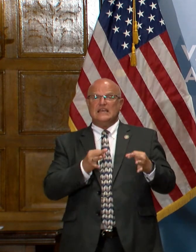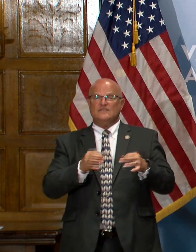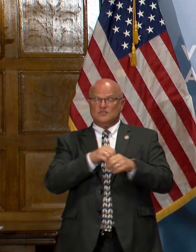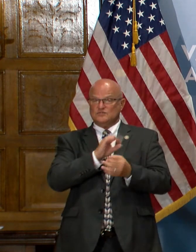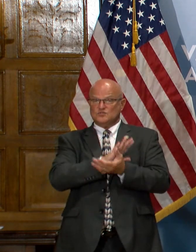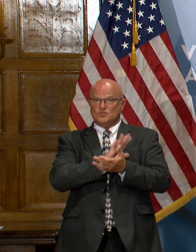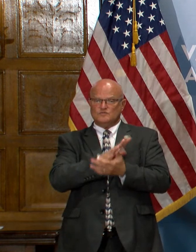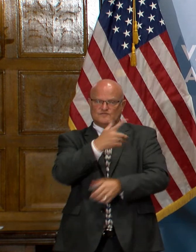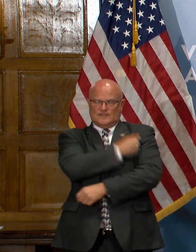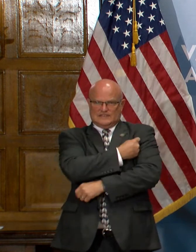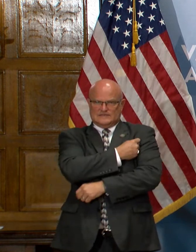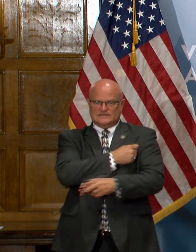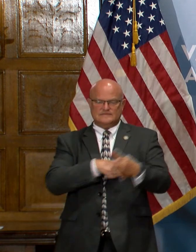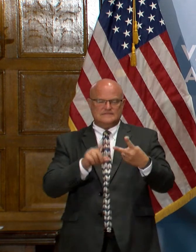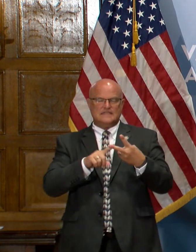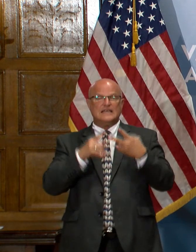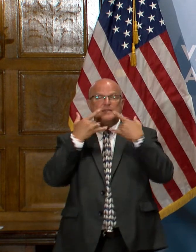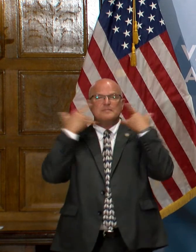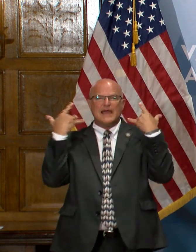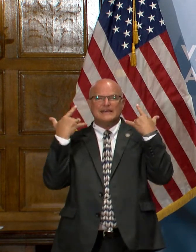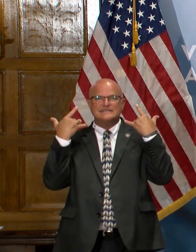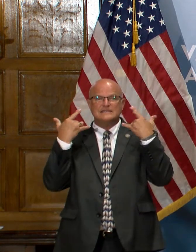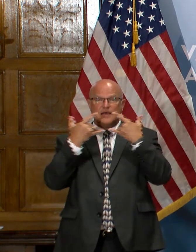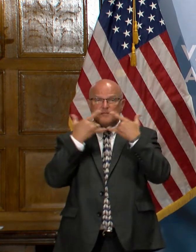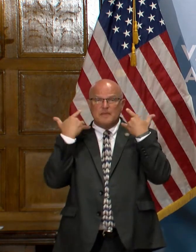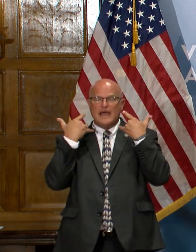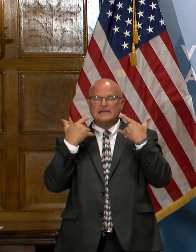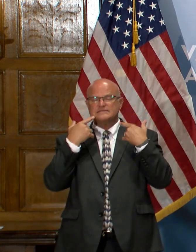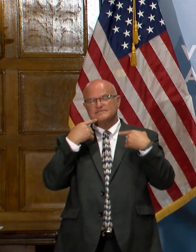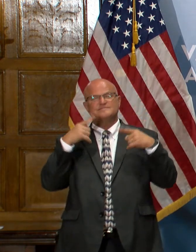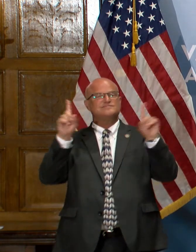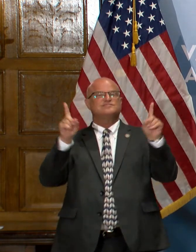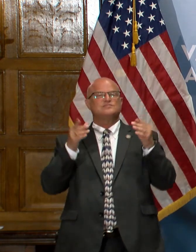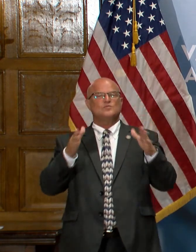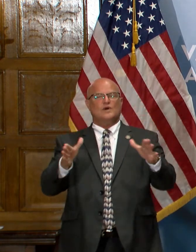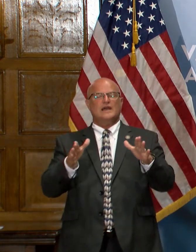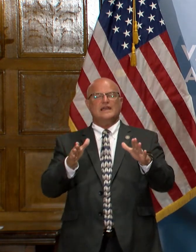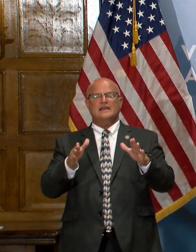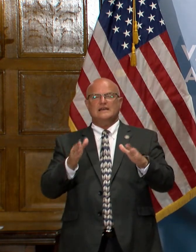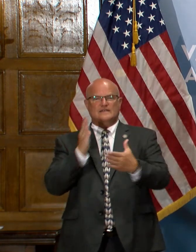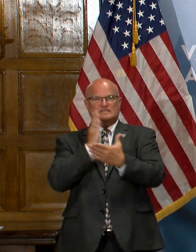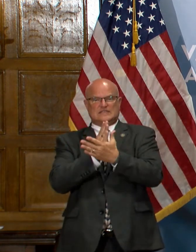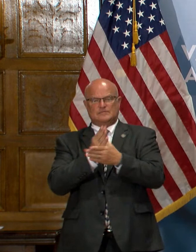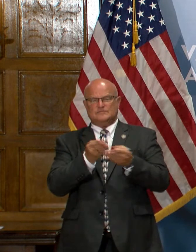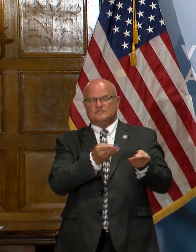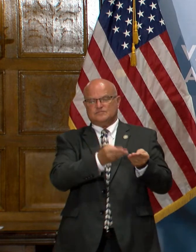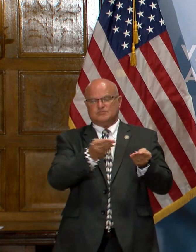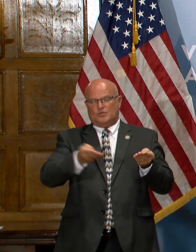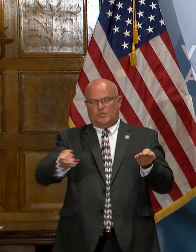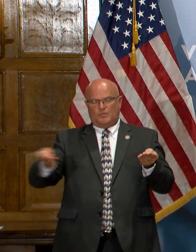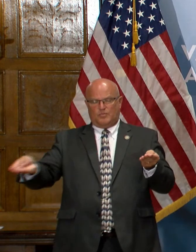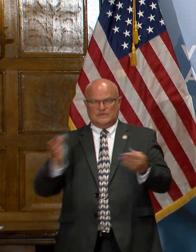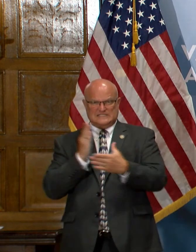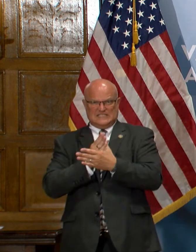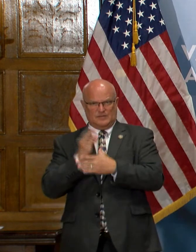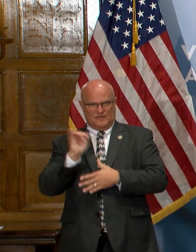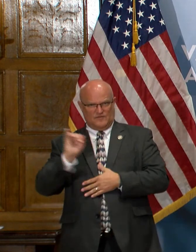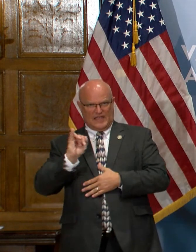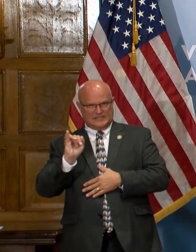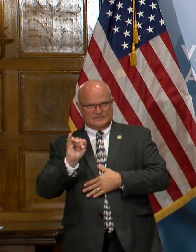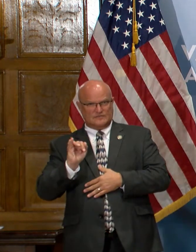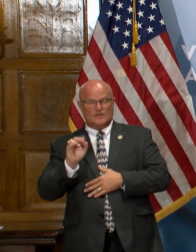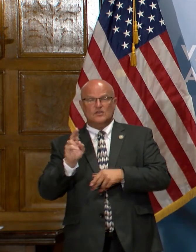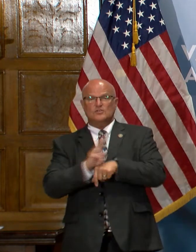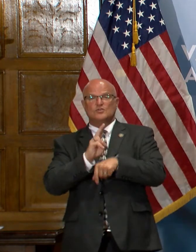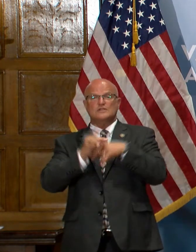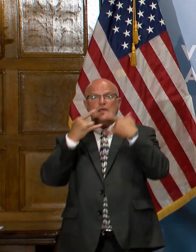The other way is the mask. The mask is still a very efficient way of impeding transmission and preventing your infection. And so use